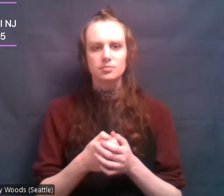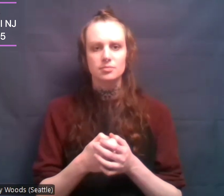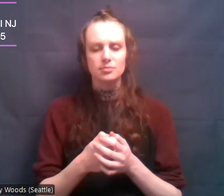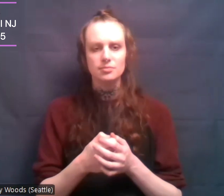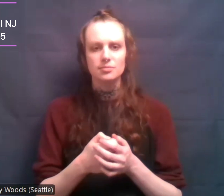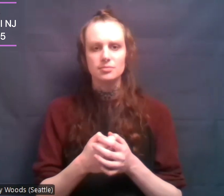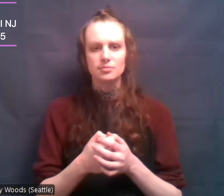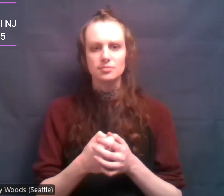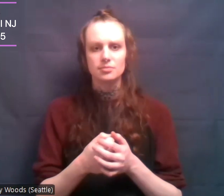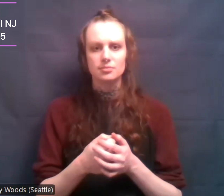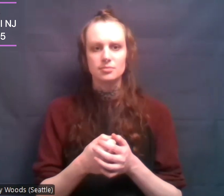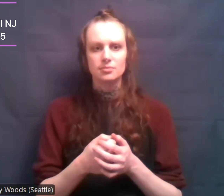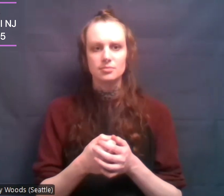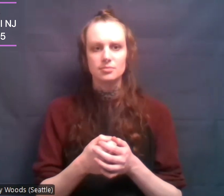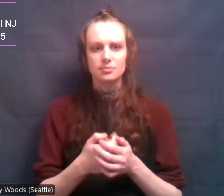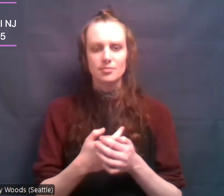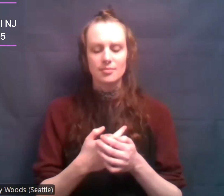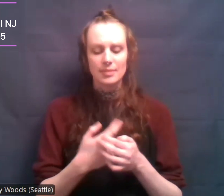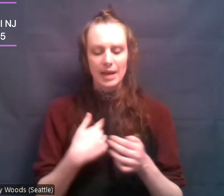I'm able to get out of bed,